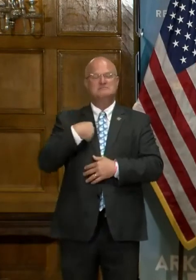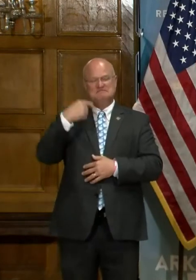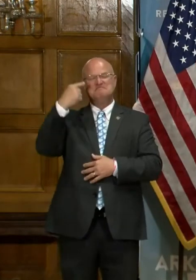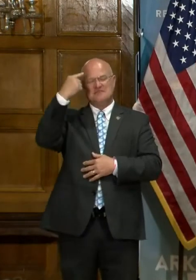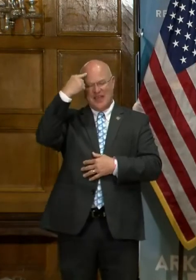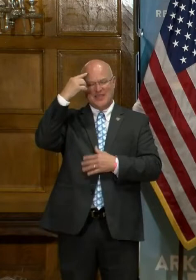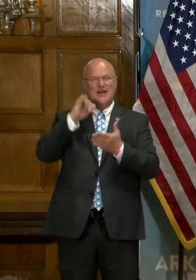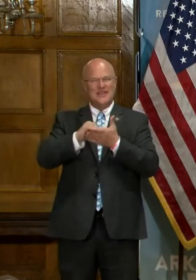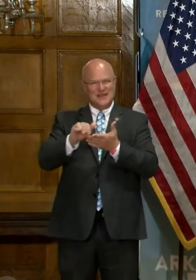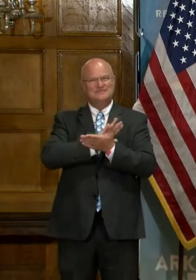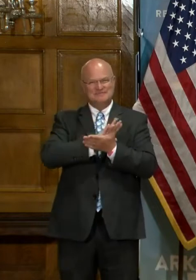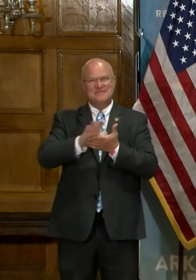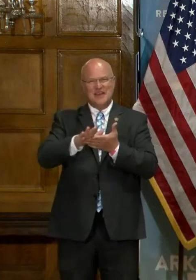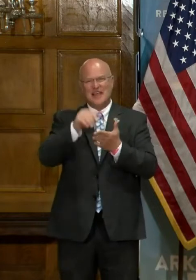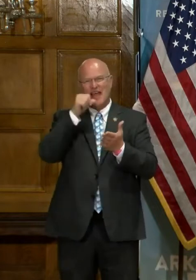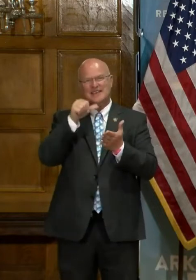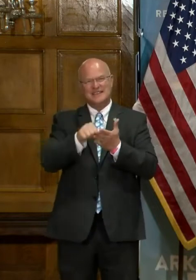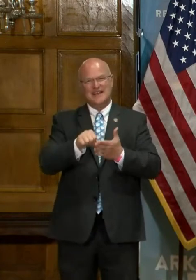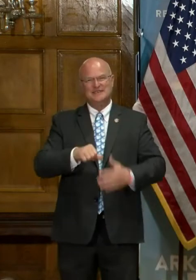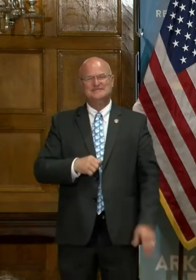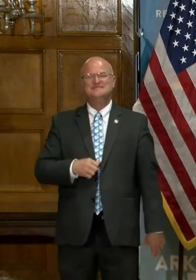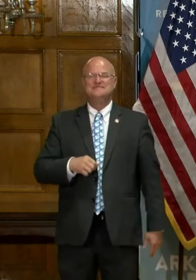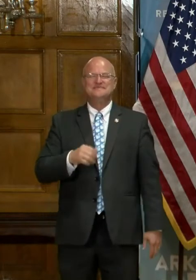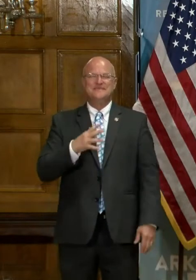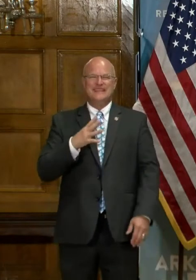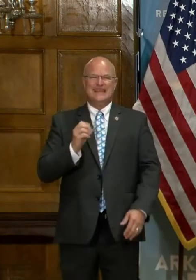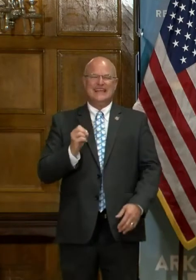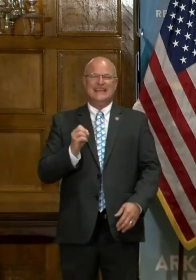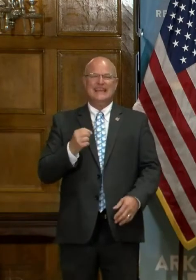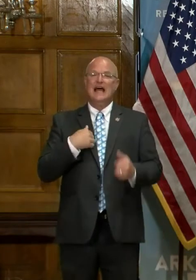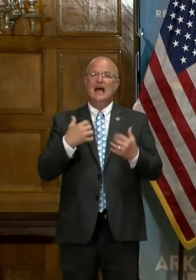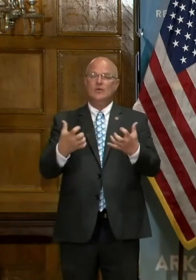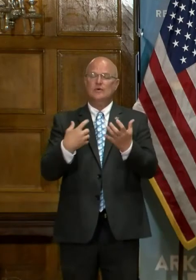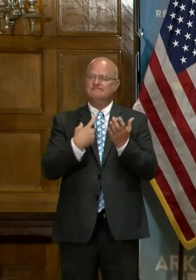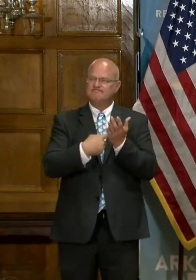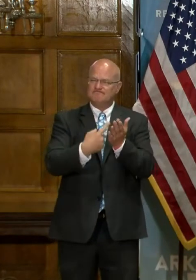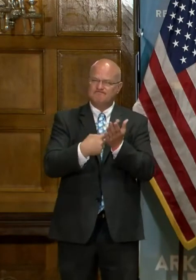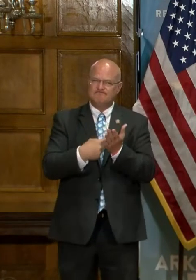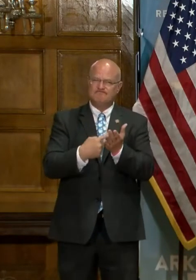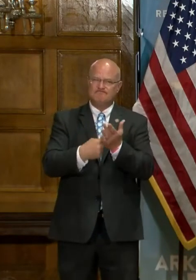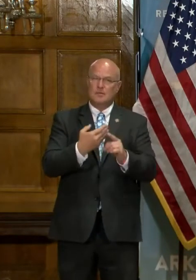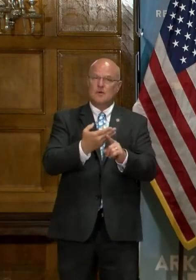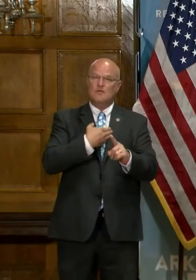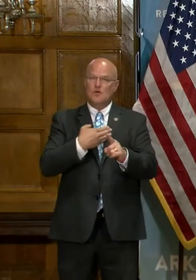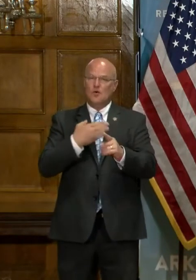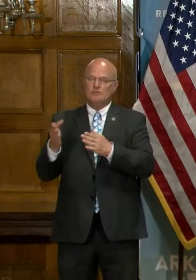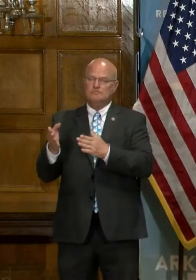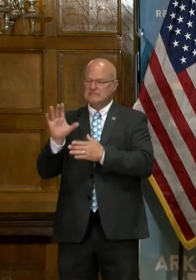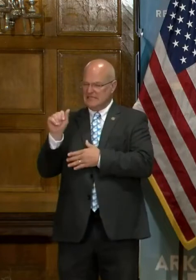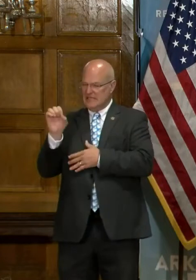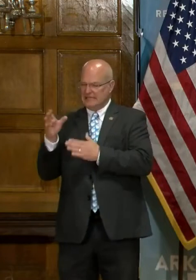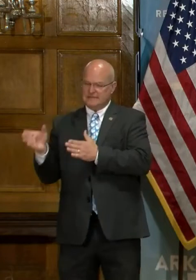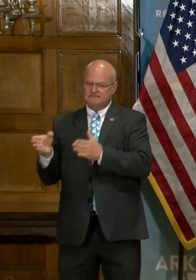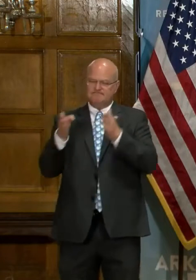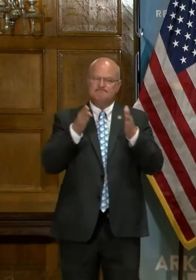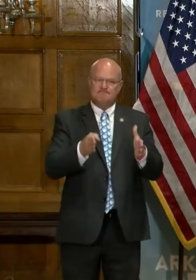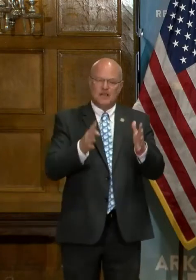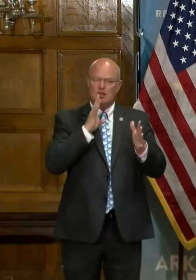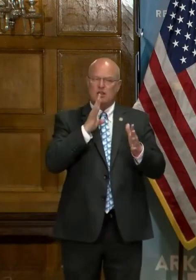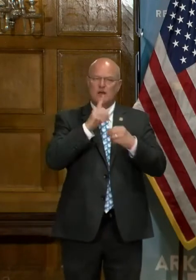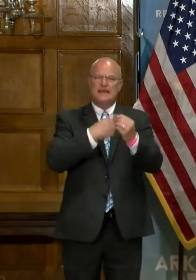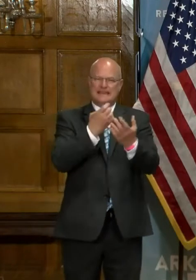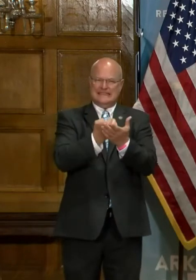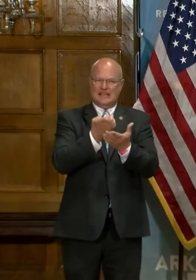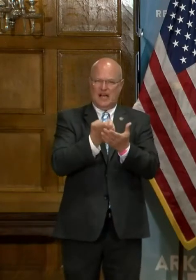that was a nice letter. And I wanted to discuss, before I go to cases, just our economy for a